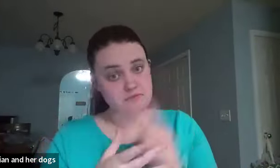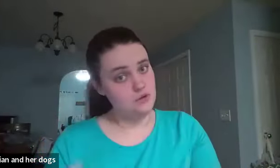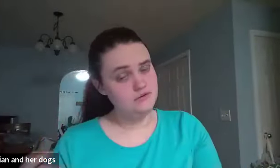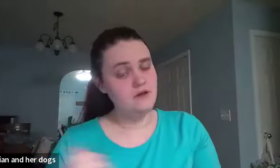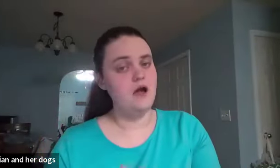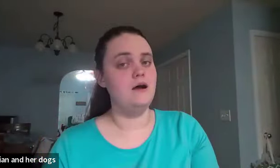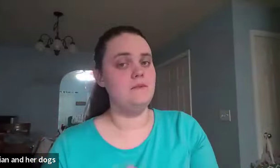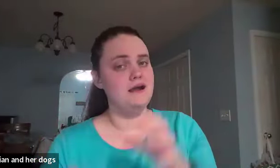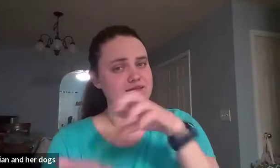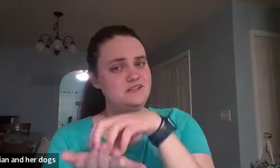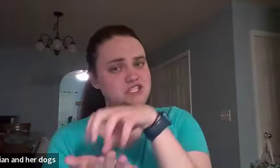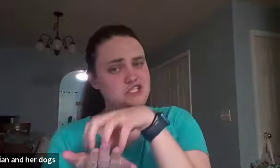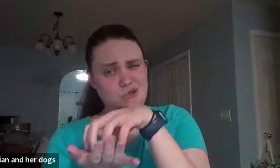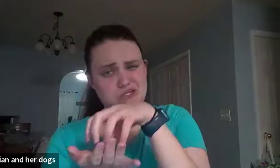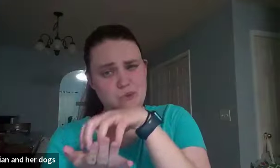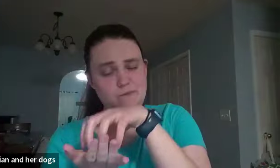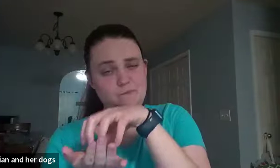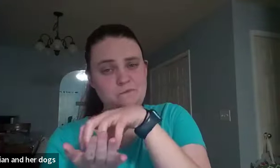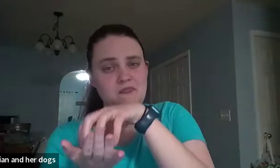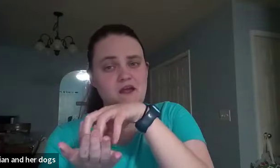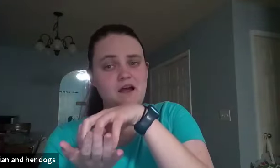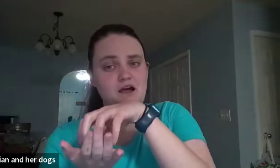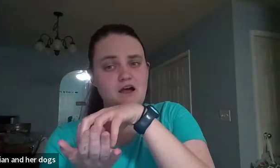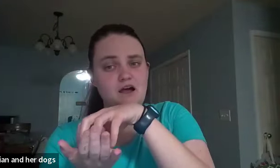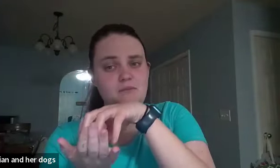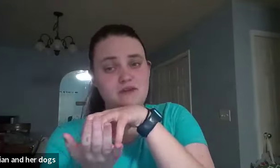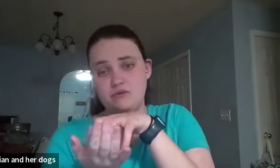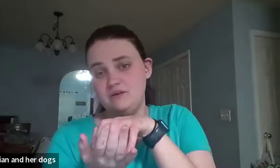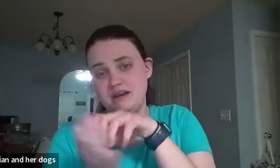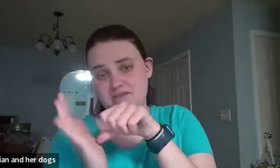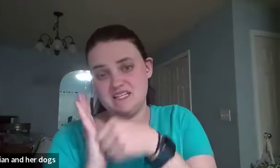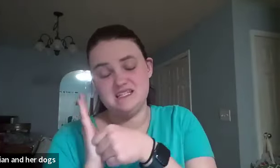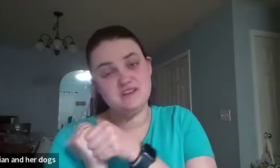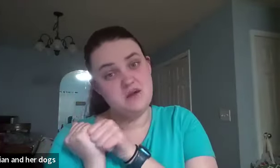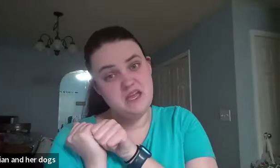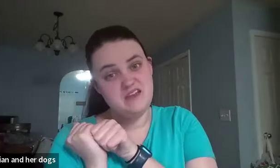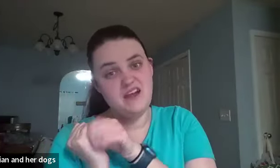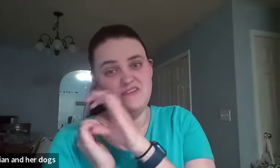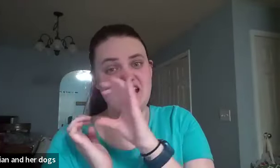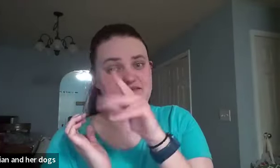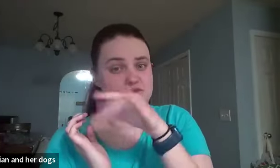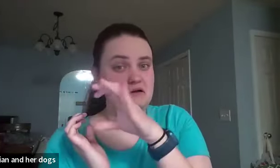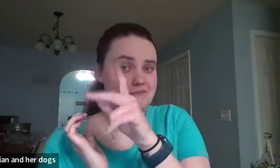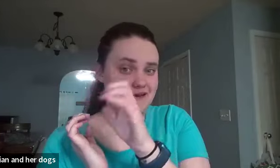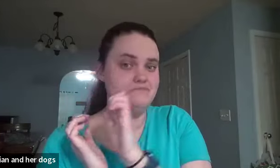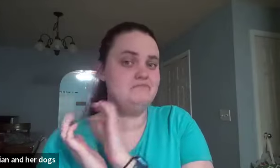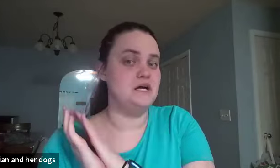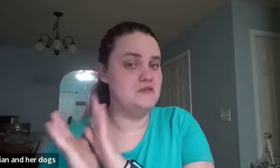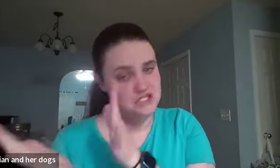seen both. I typically just do this one. And then if I really want to emphasize it was a cupcake, then I fingerspell cupcake. But that's